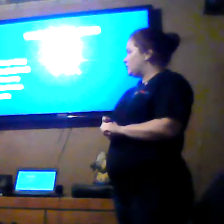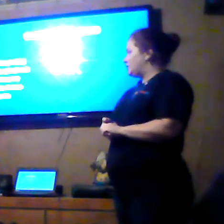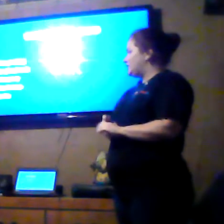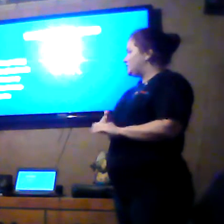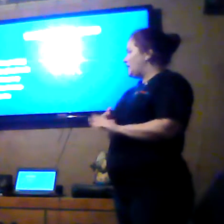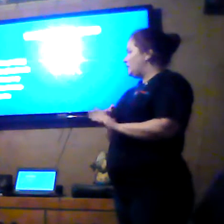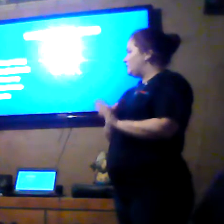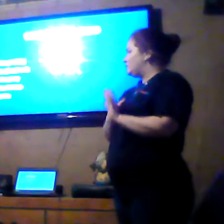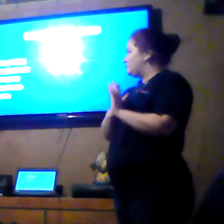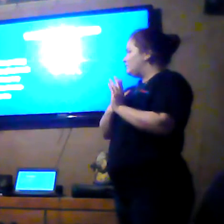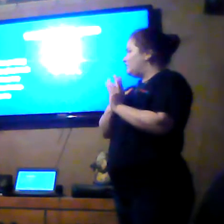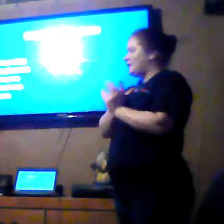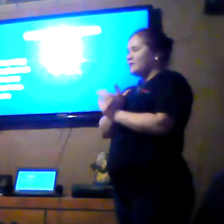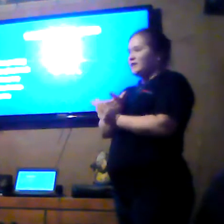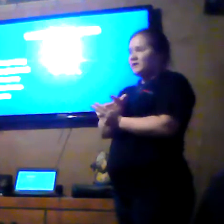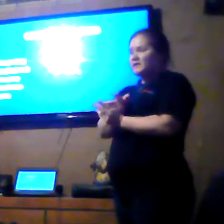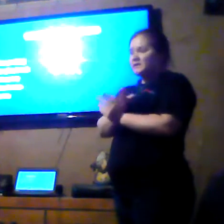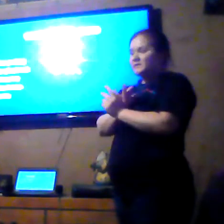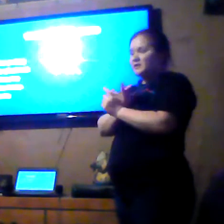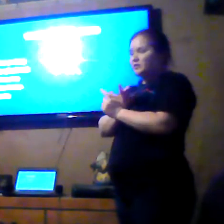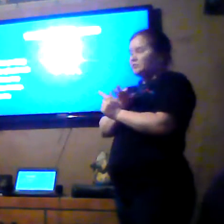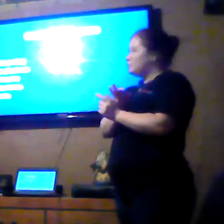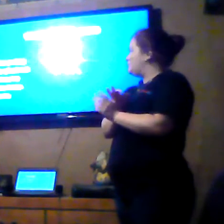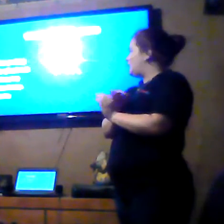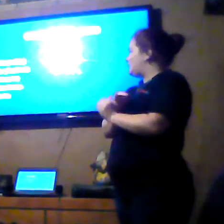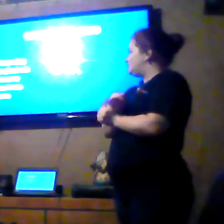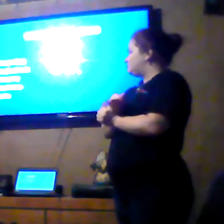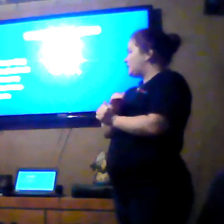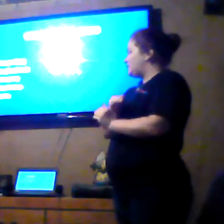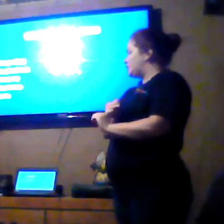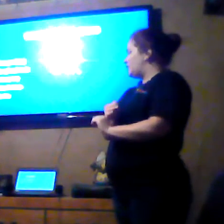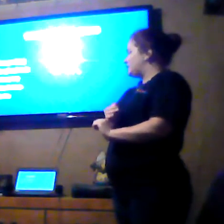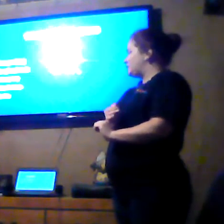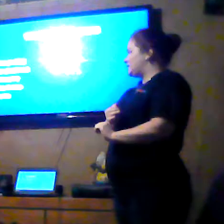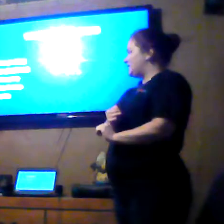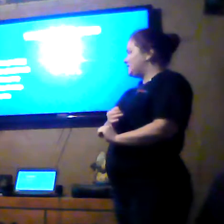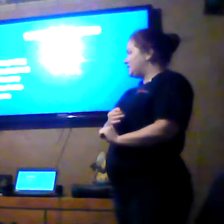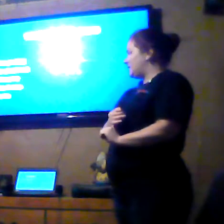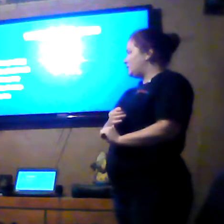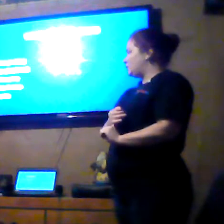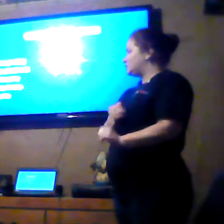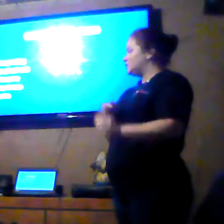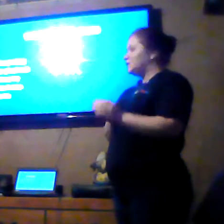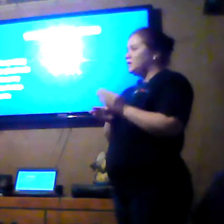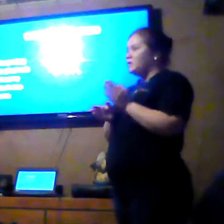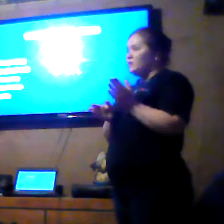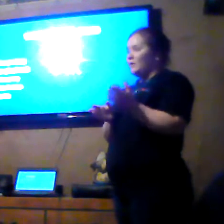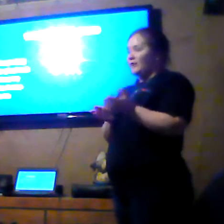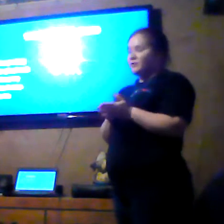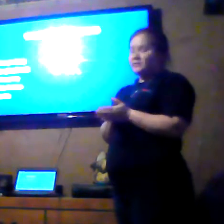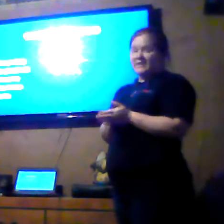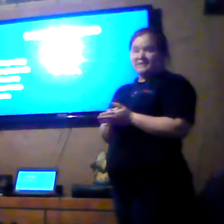laboratories, veterinarians who may come into contact with any sick animals, wild or